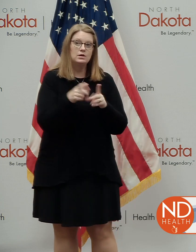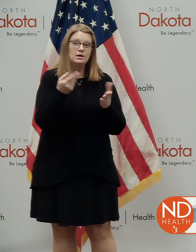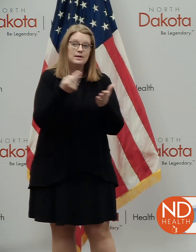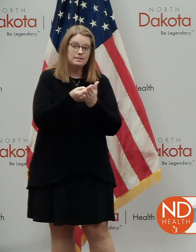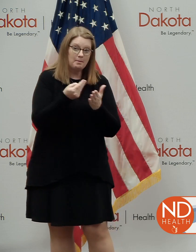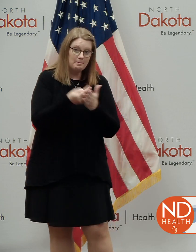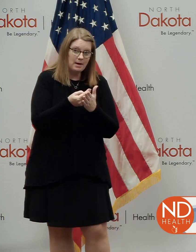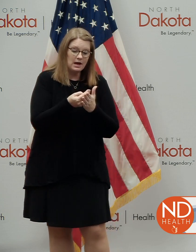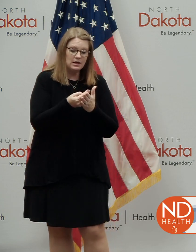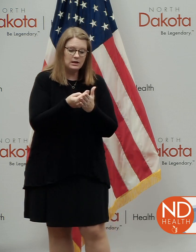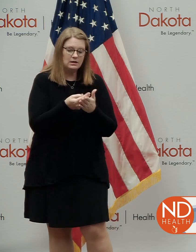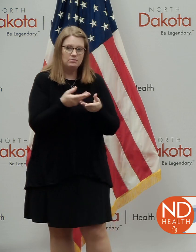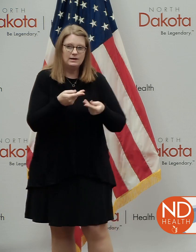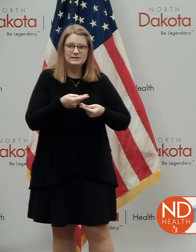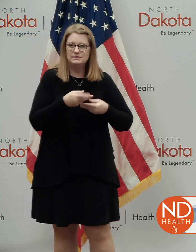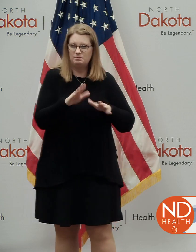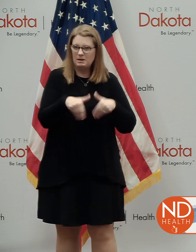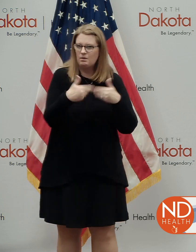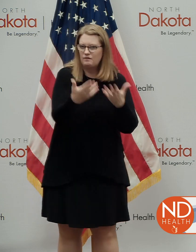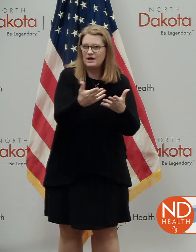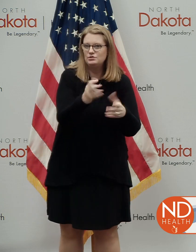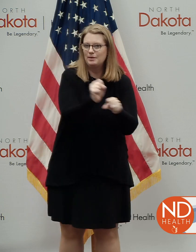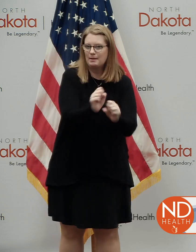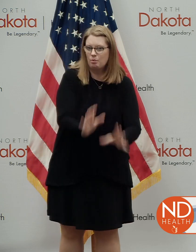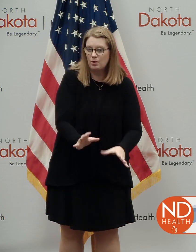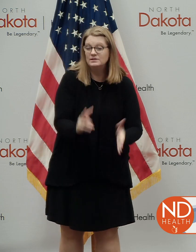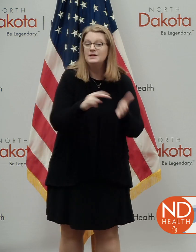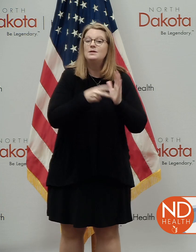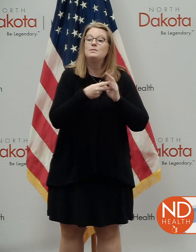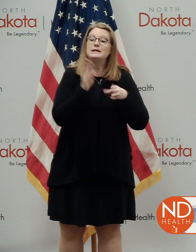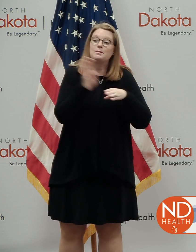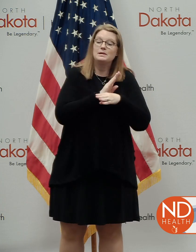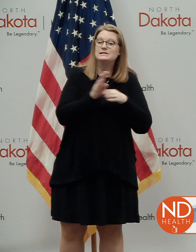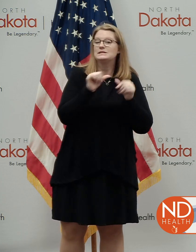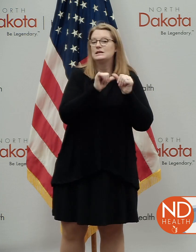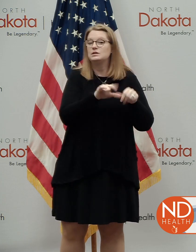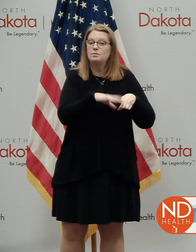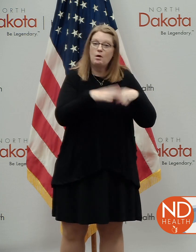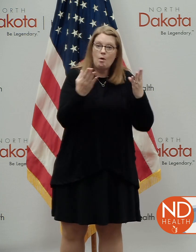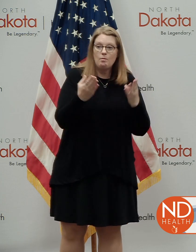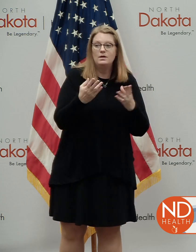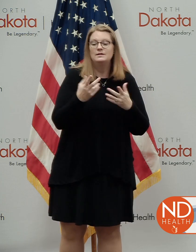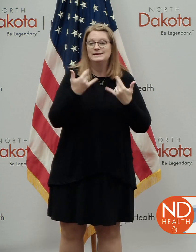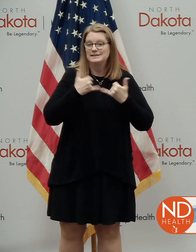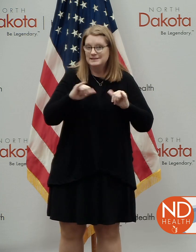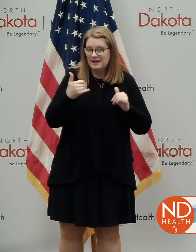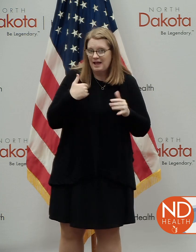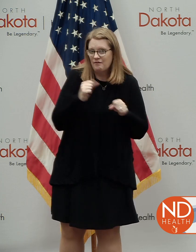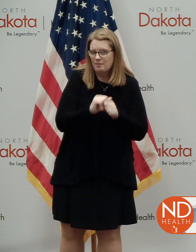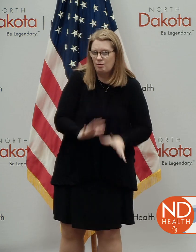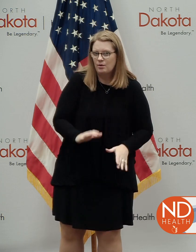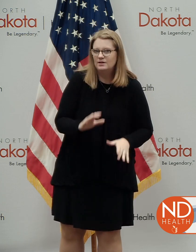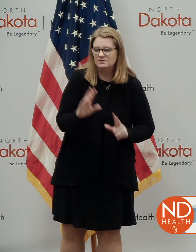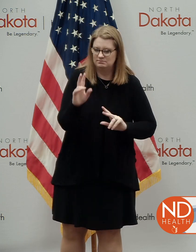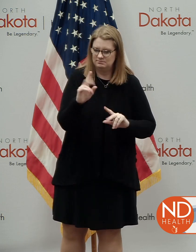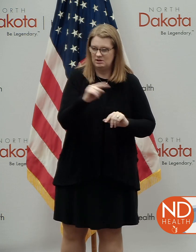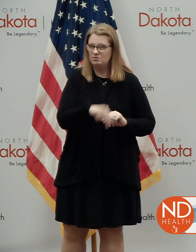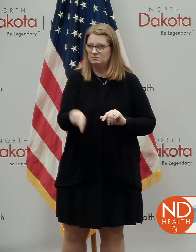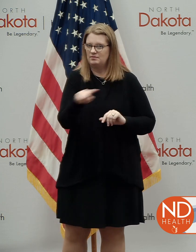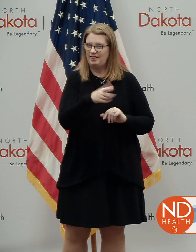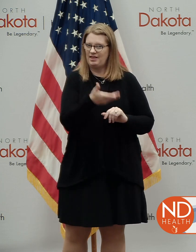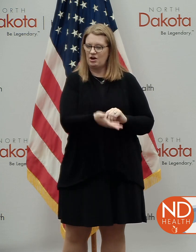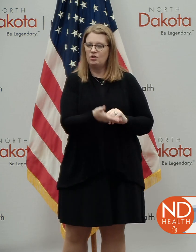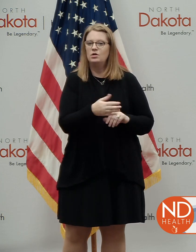funding going to the employees, and the business could keep those employees as long as they kept them on